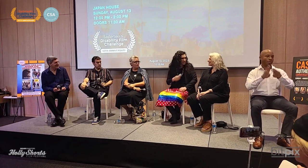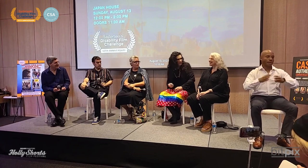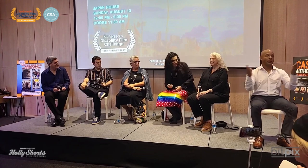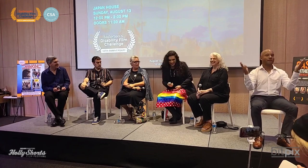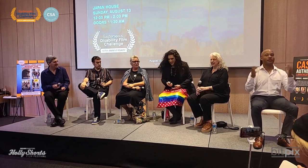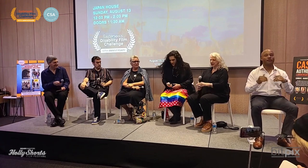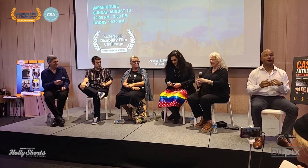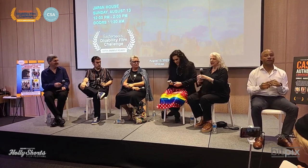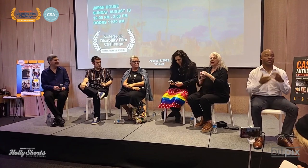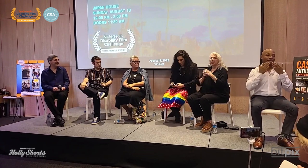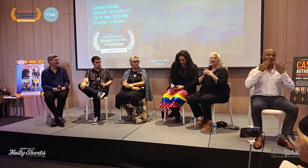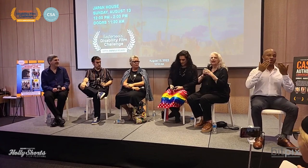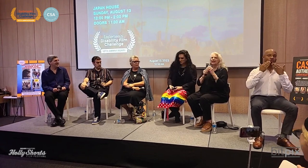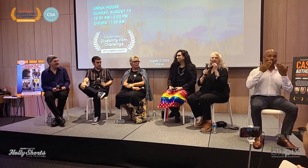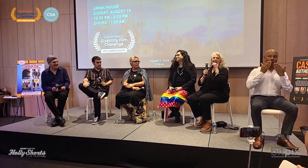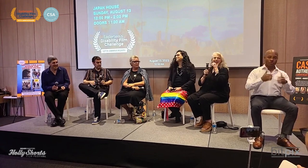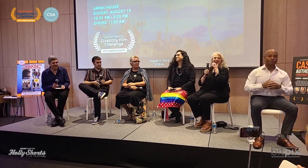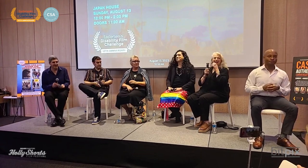April.